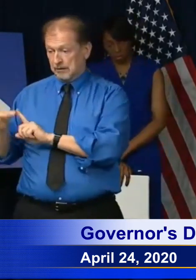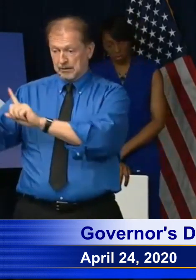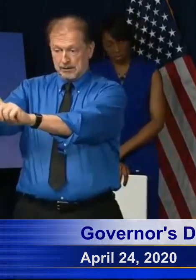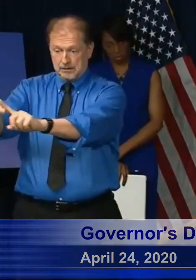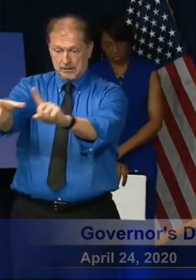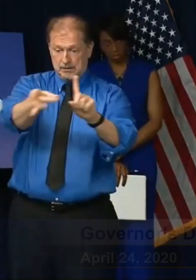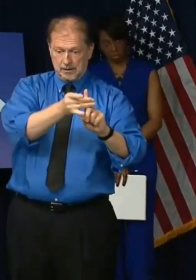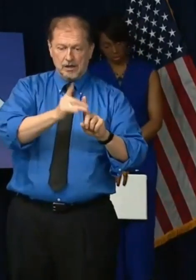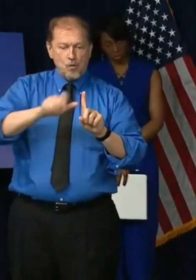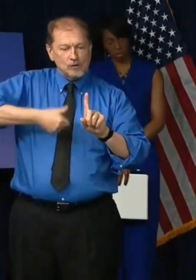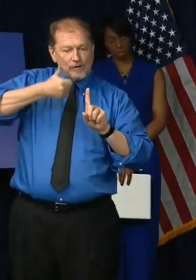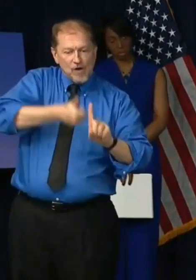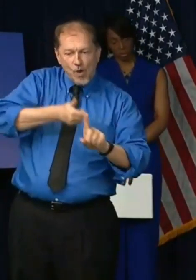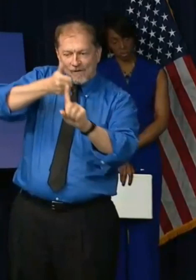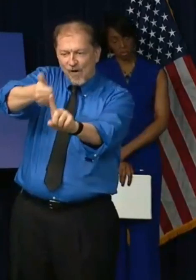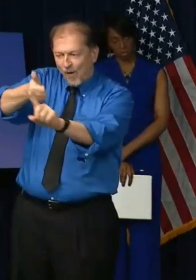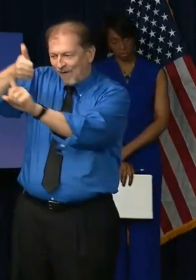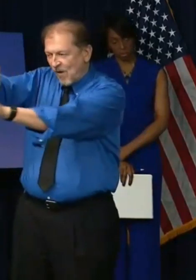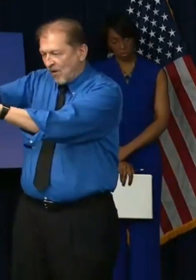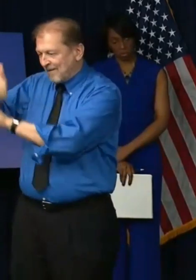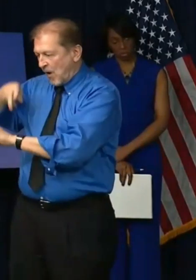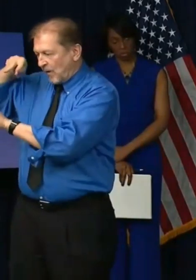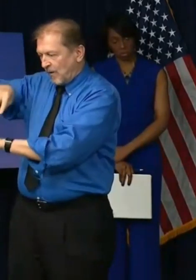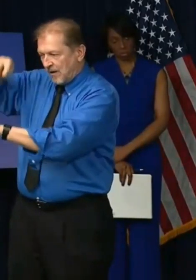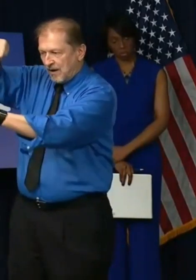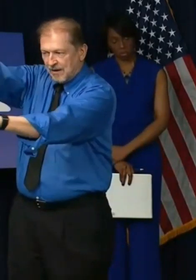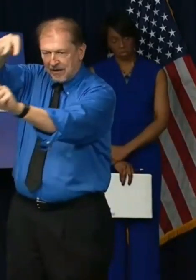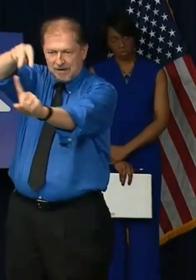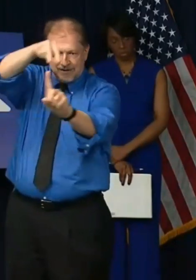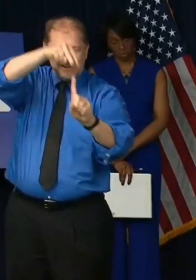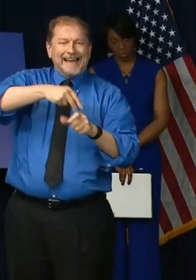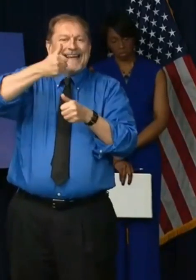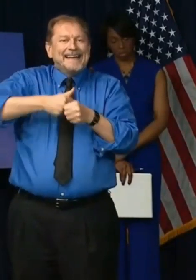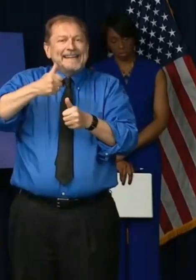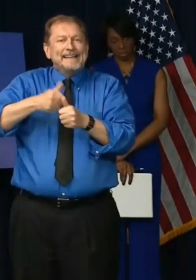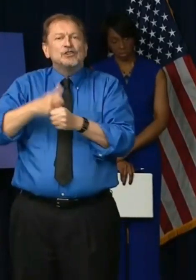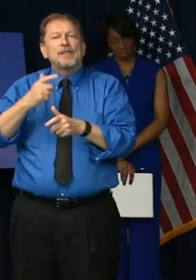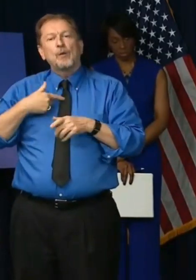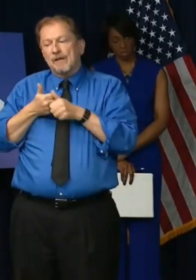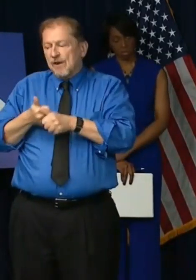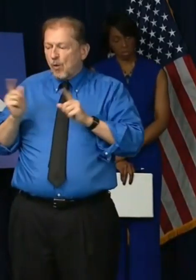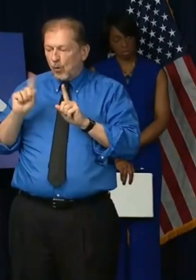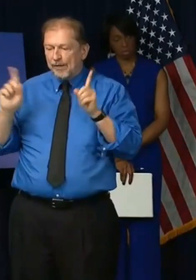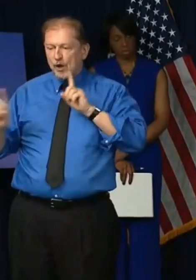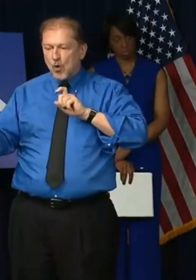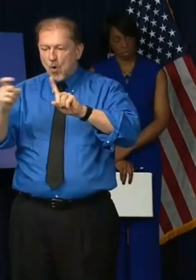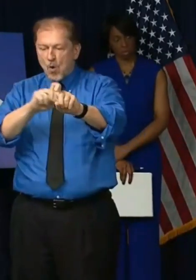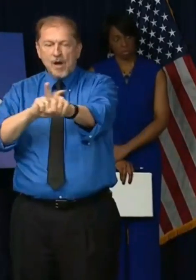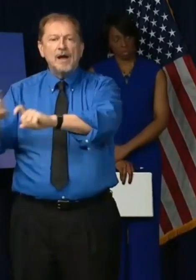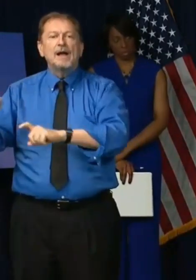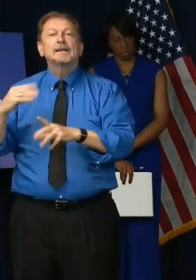not only to self-isolate, or if they need to seek treatment,